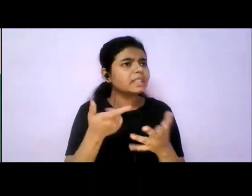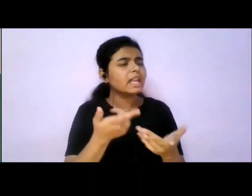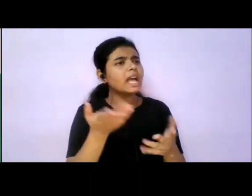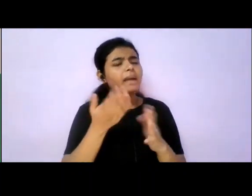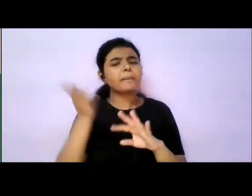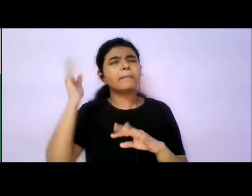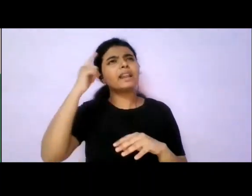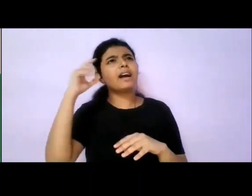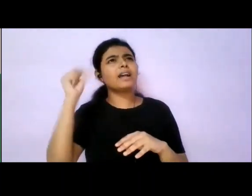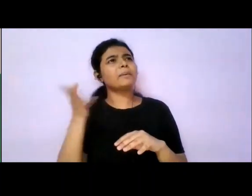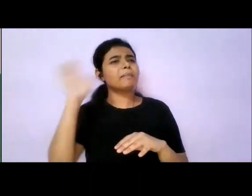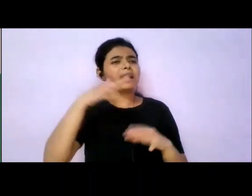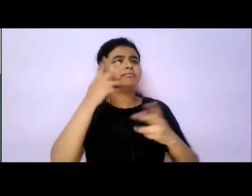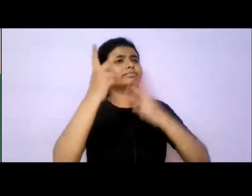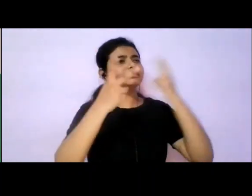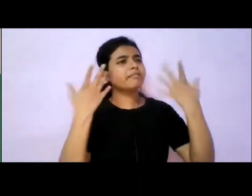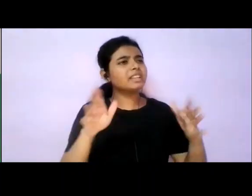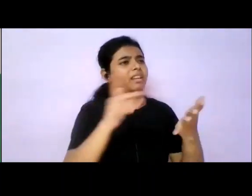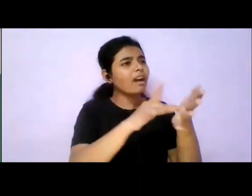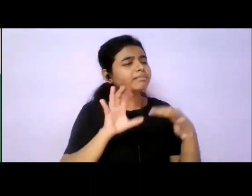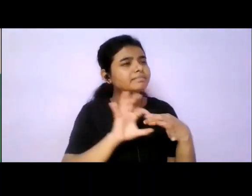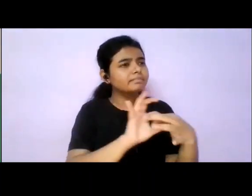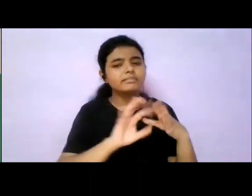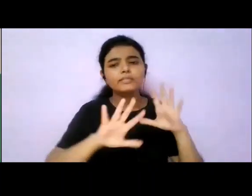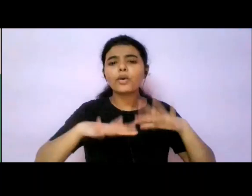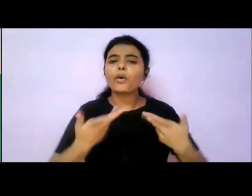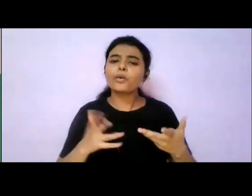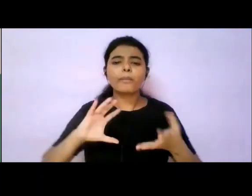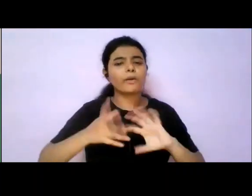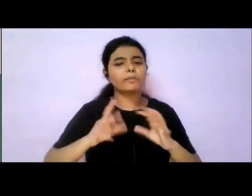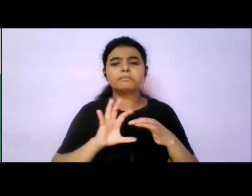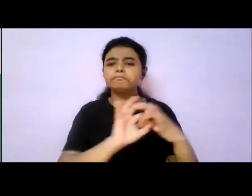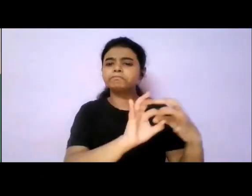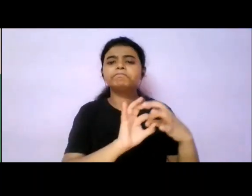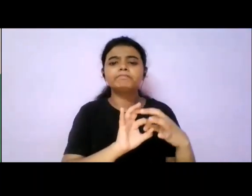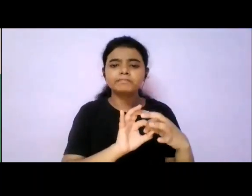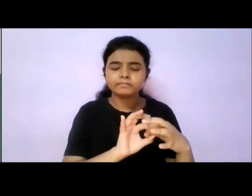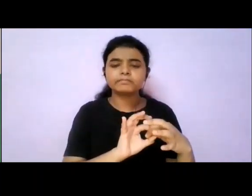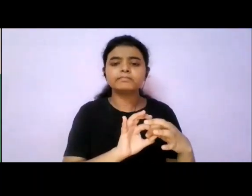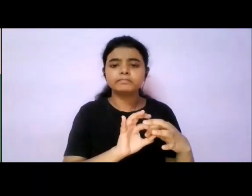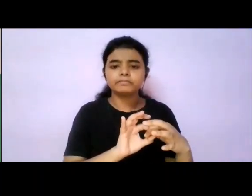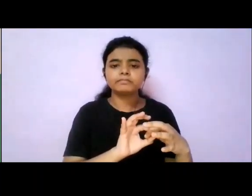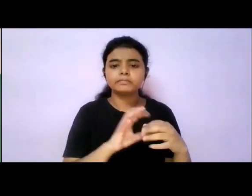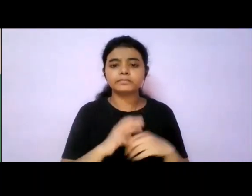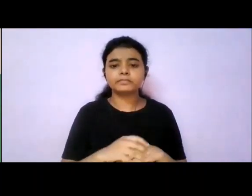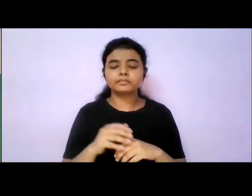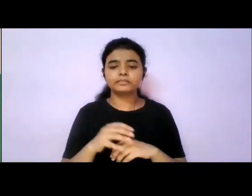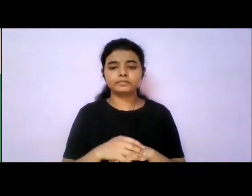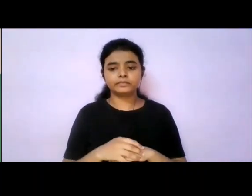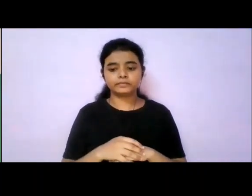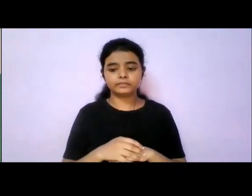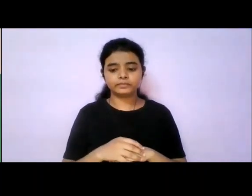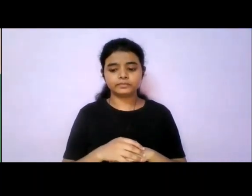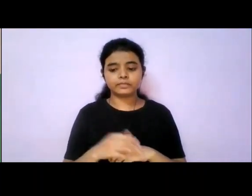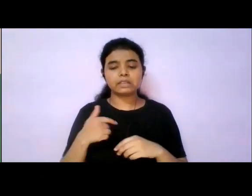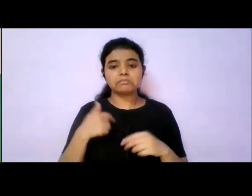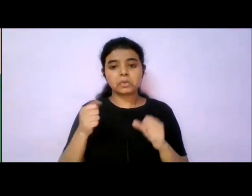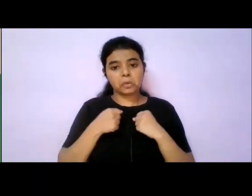a place that will really make us feel we belong. For me, it's Nottingham, where I'm my